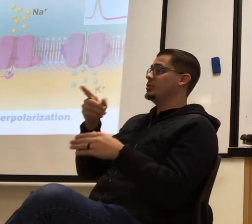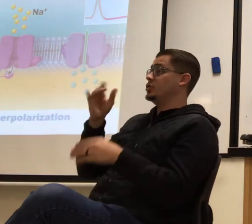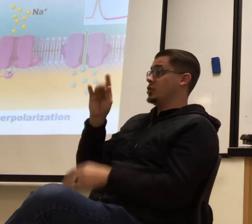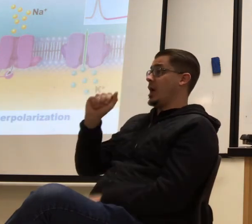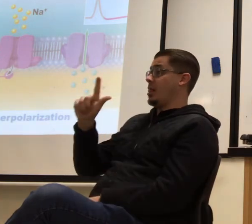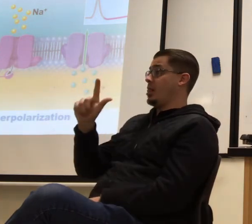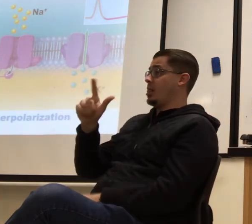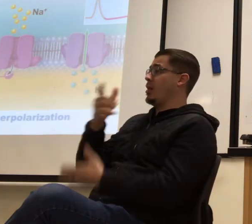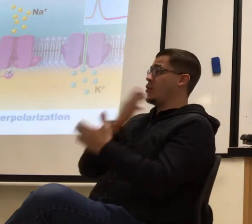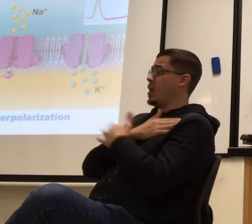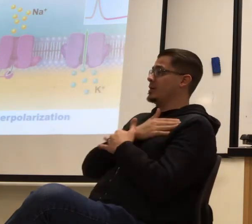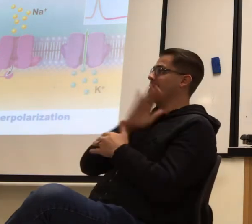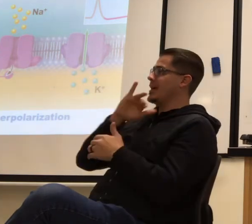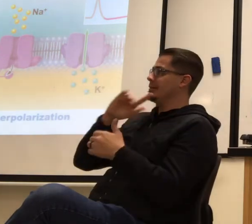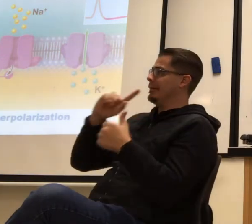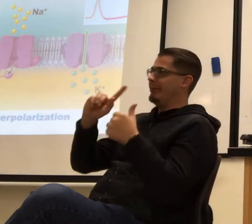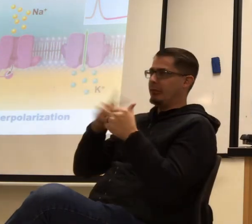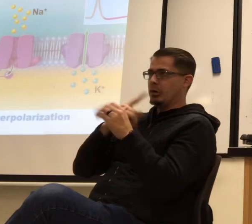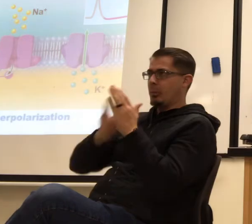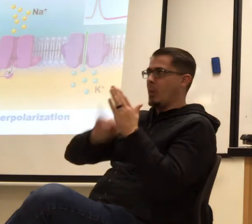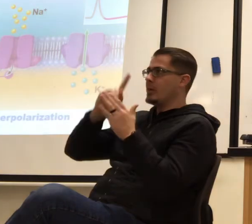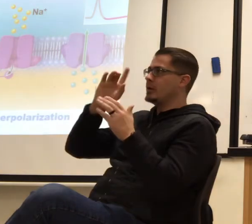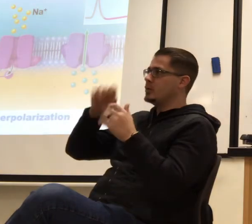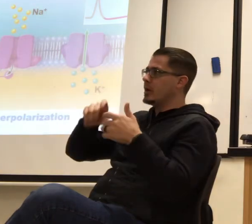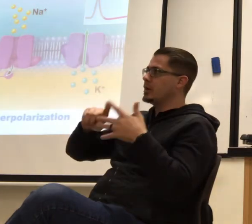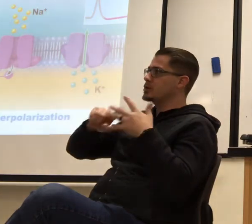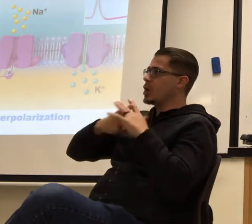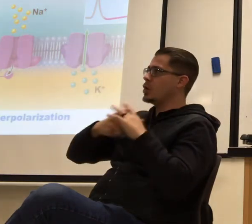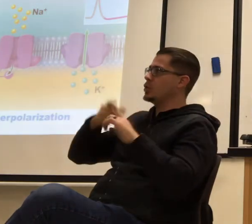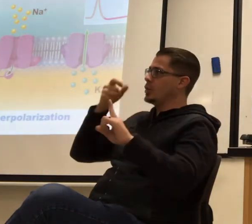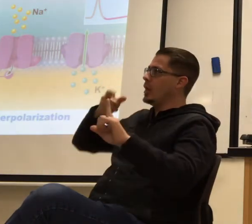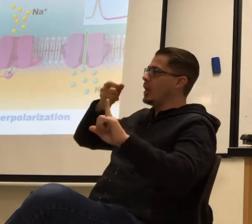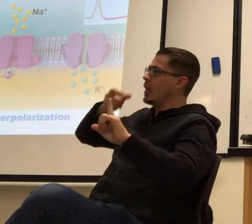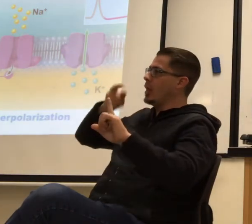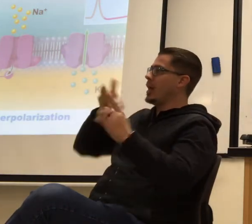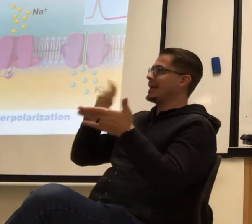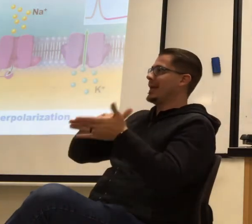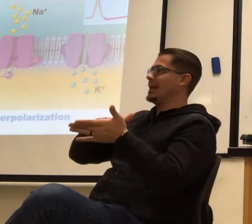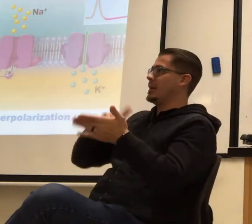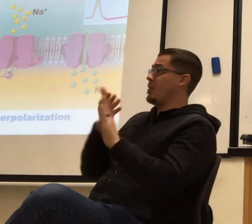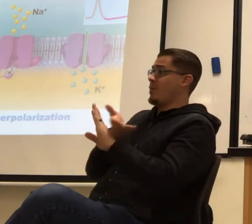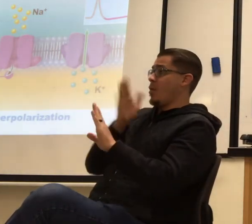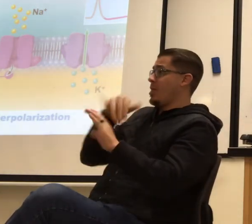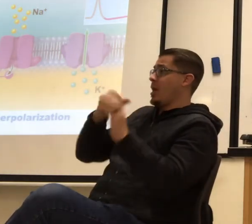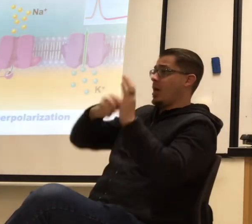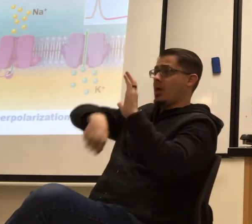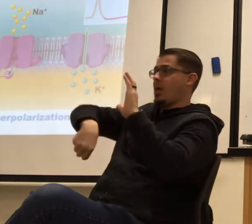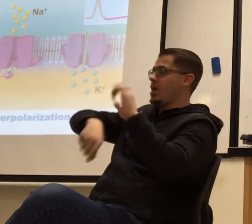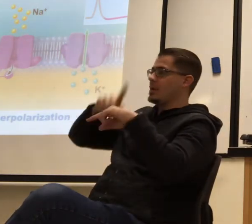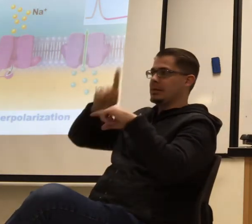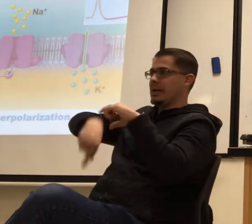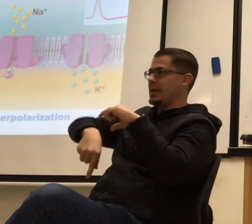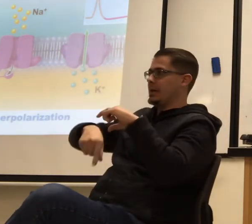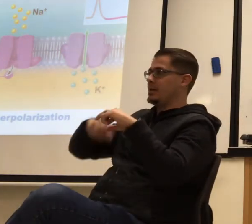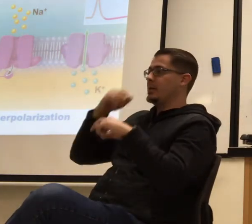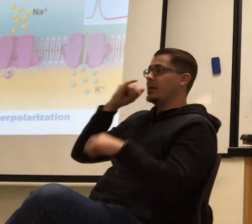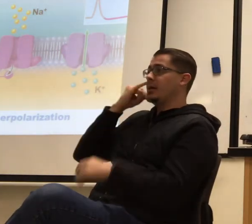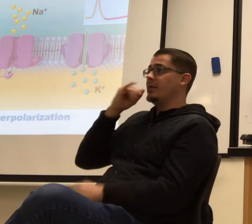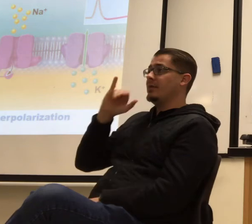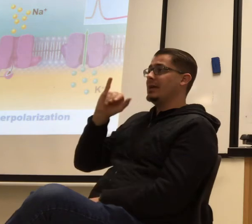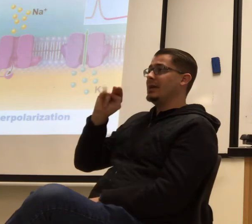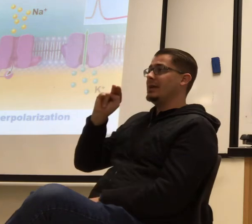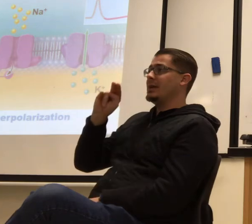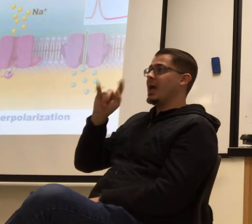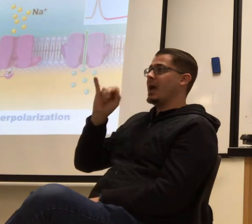state, that's the first moment you can re-stimulate it. Okay, prior to that, you can't. When the inactivation gate